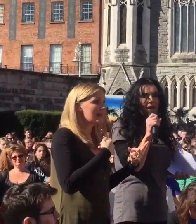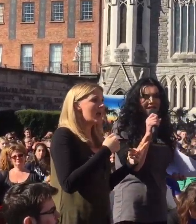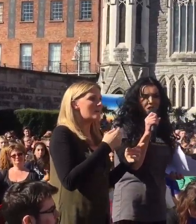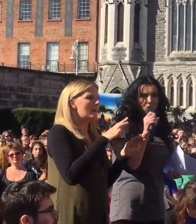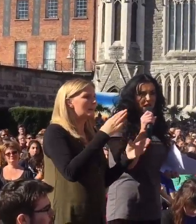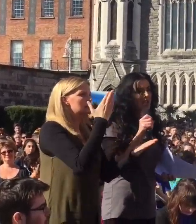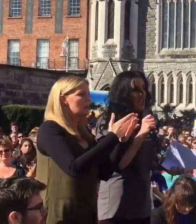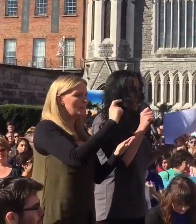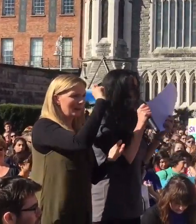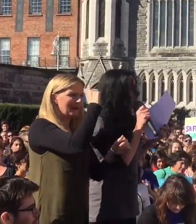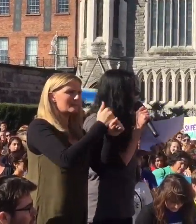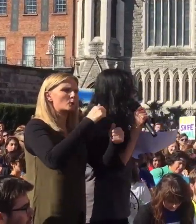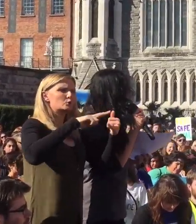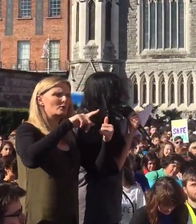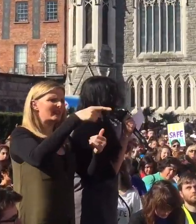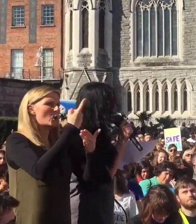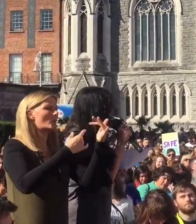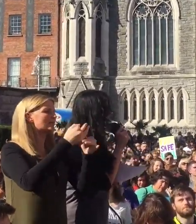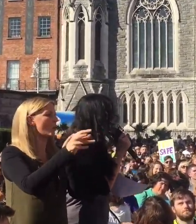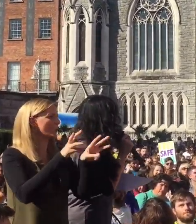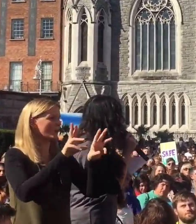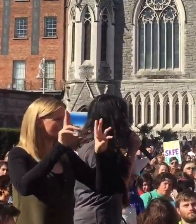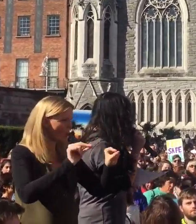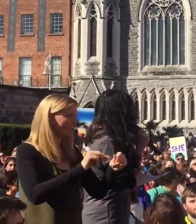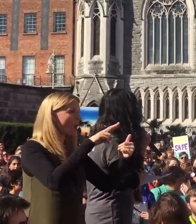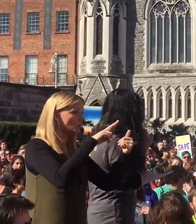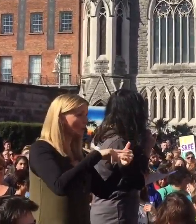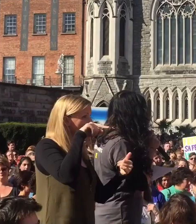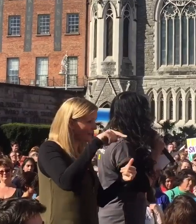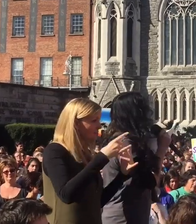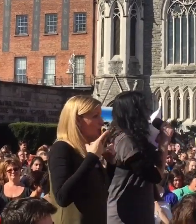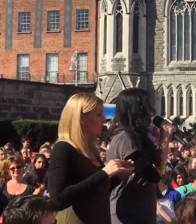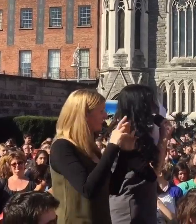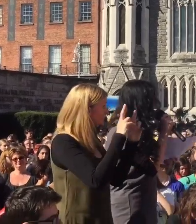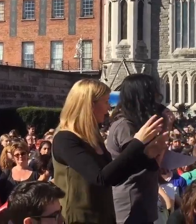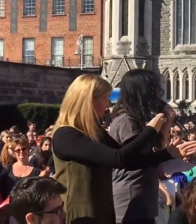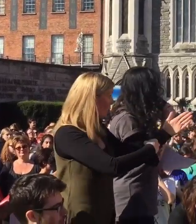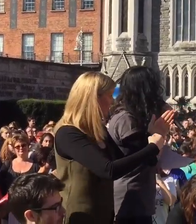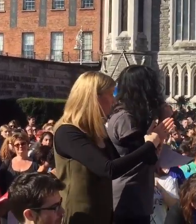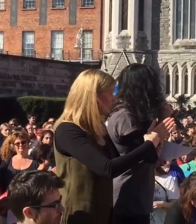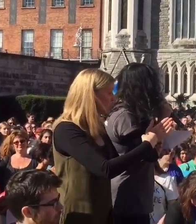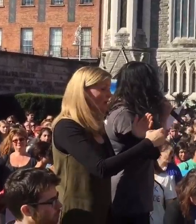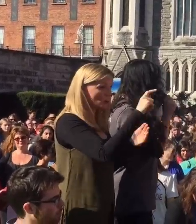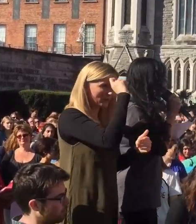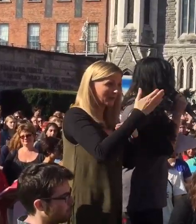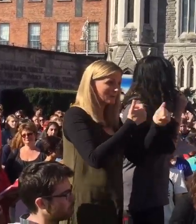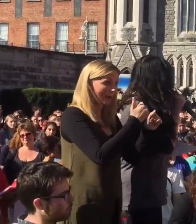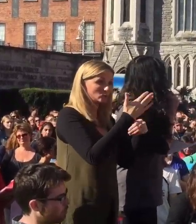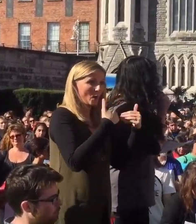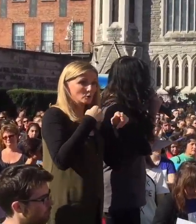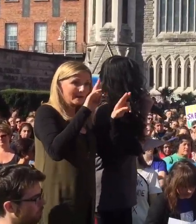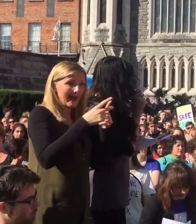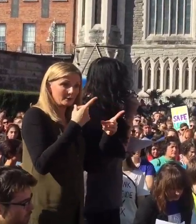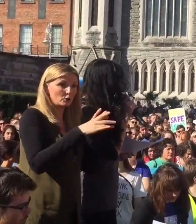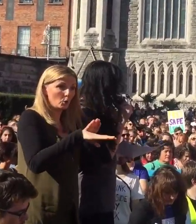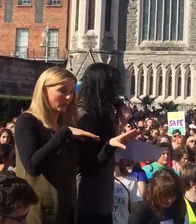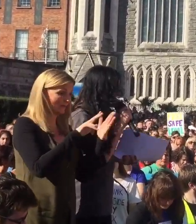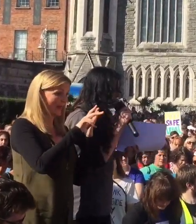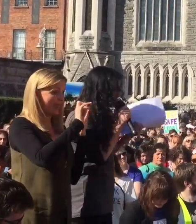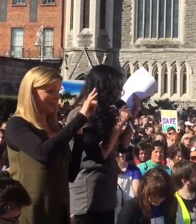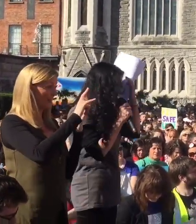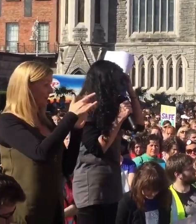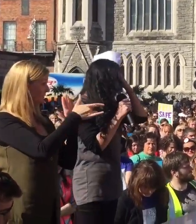for workplace only and think of it as a human rights organisation and think of what we can do on Repeal the 8th with those